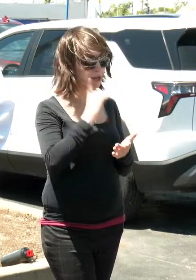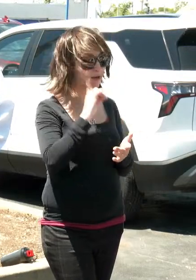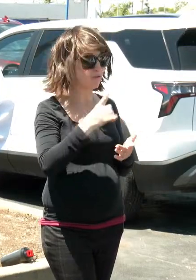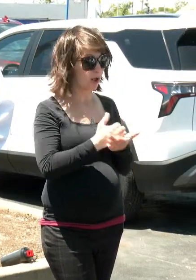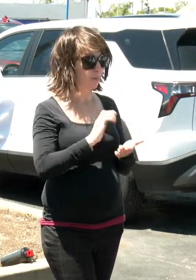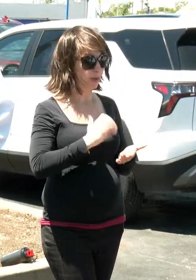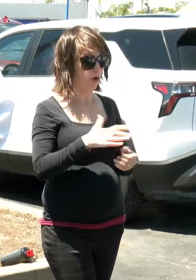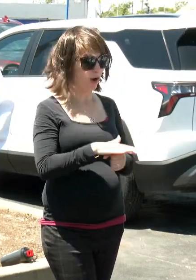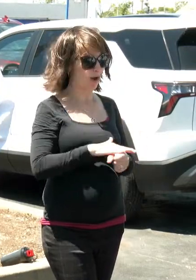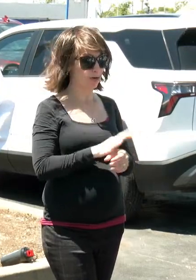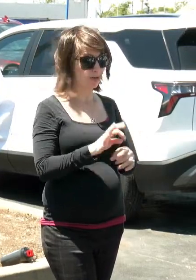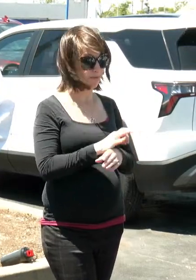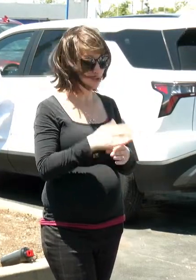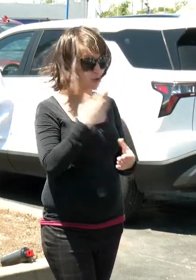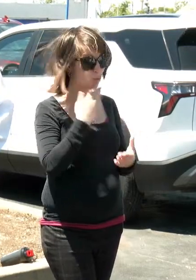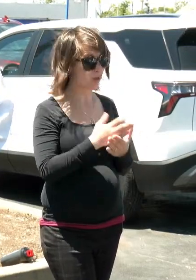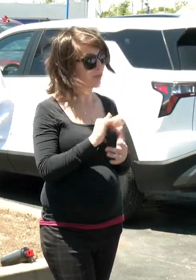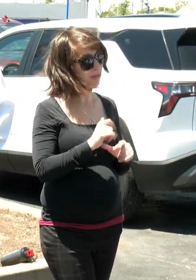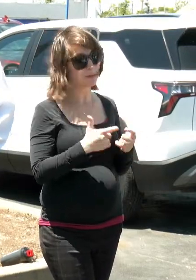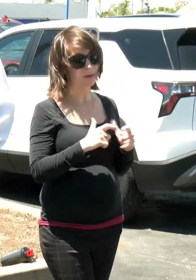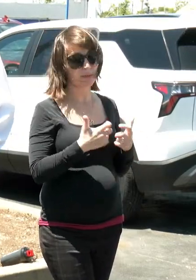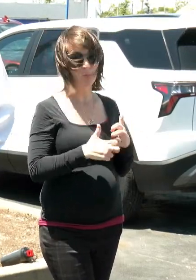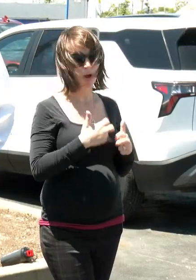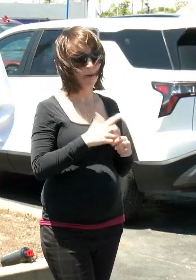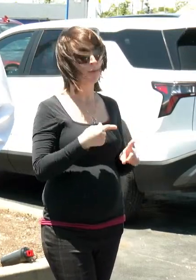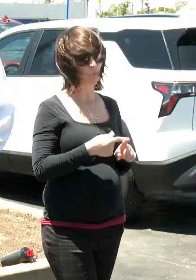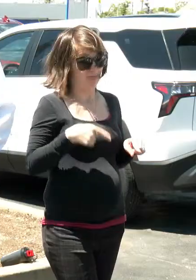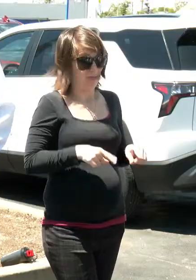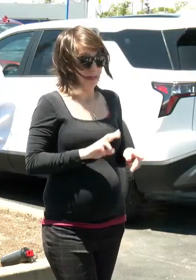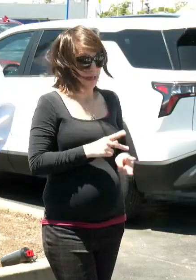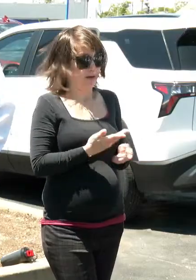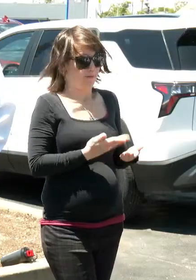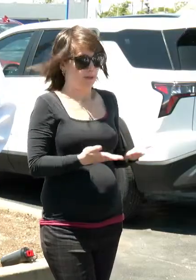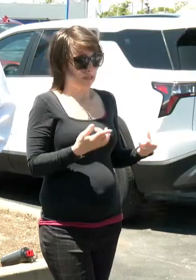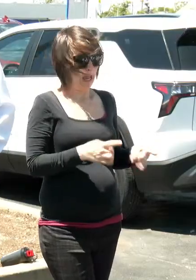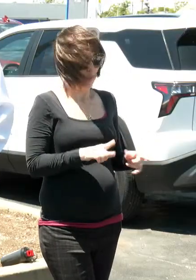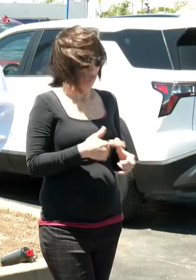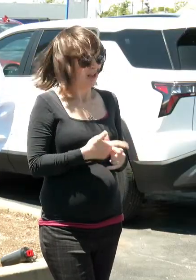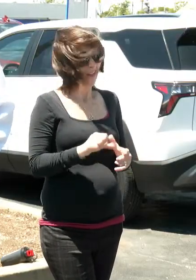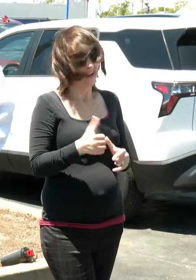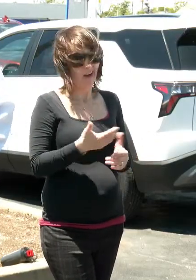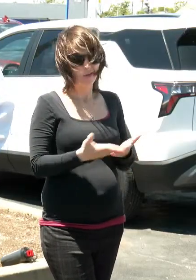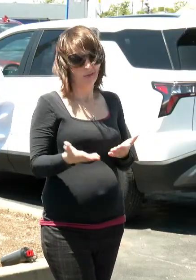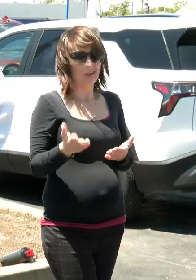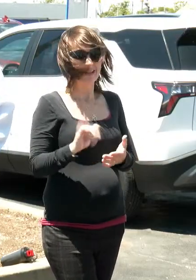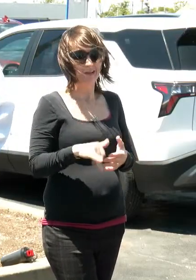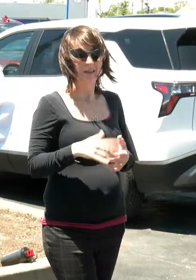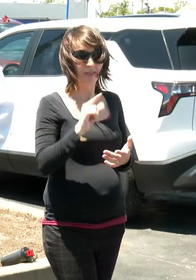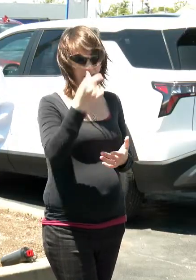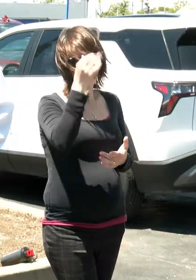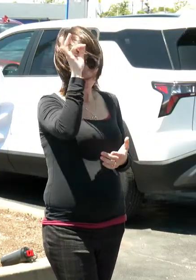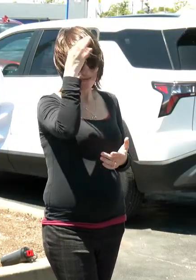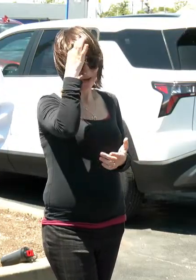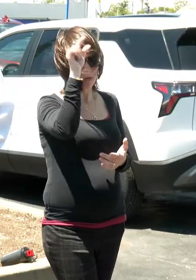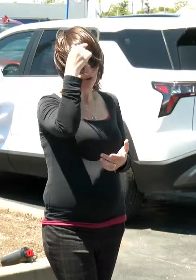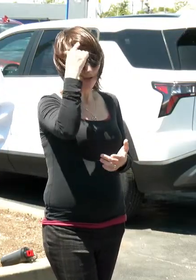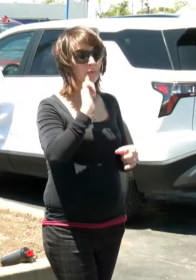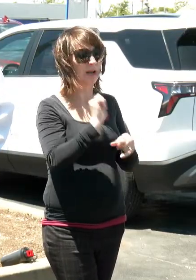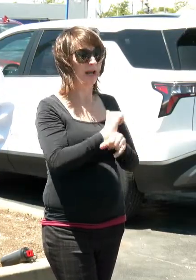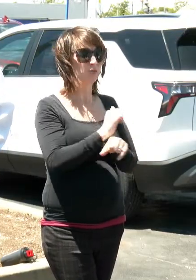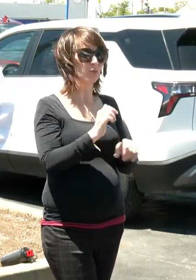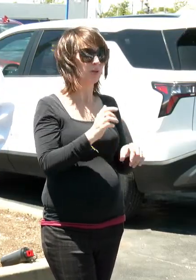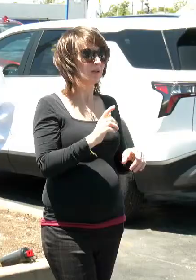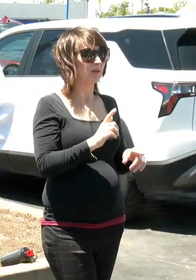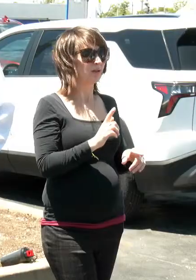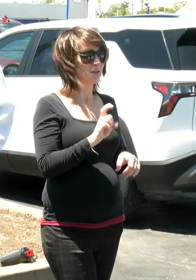a huge problem when it comes to this and a whole host of things that the city relies on the federal government for. Do I have concerns? Yes. Do I have confidence